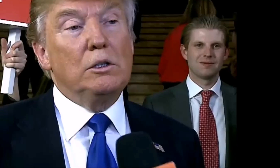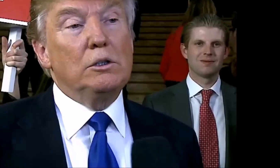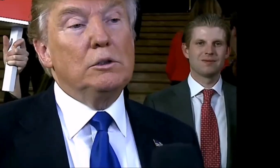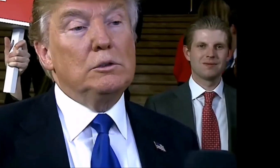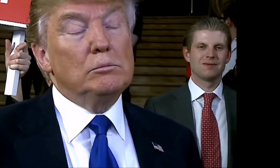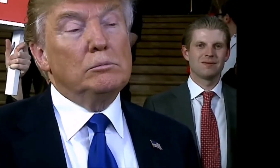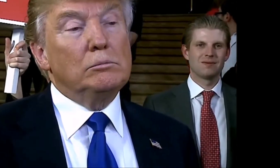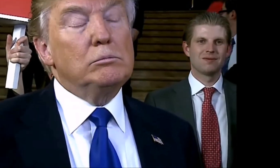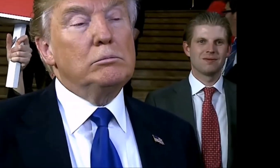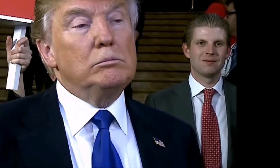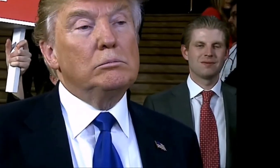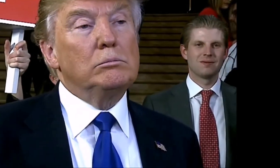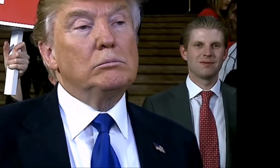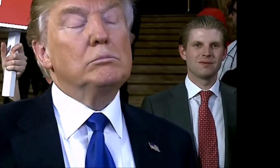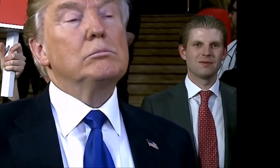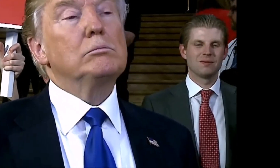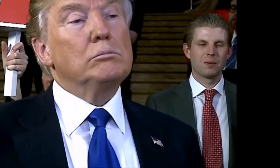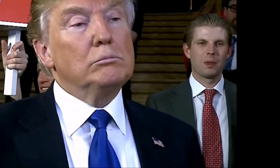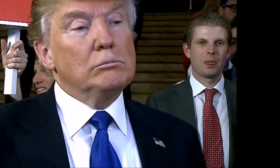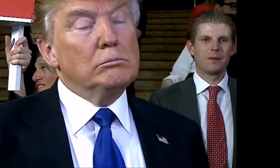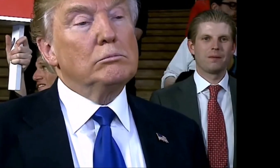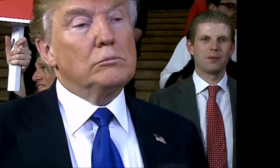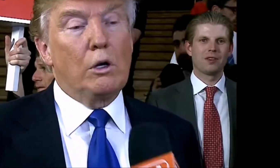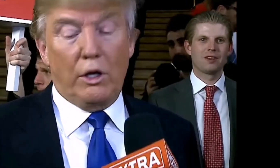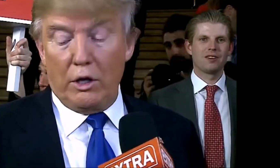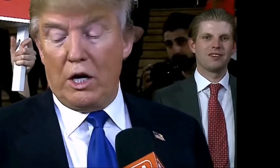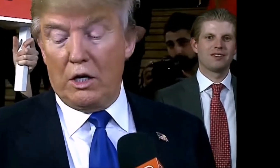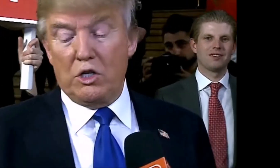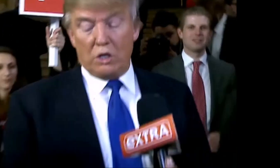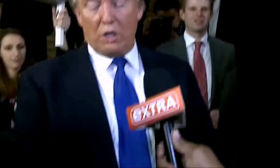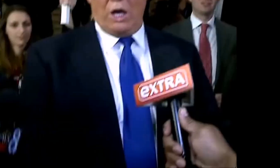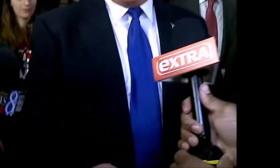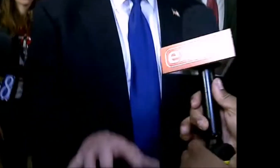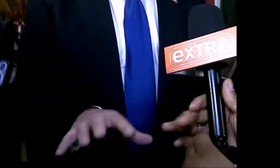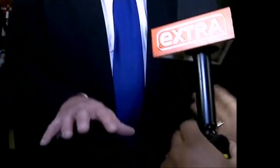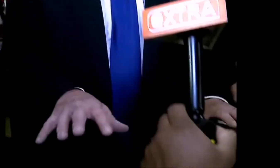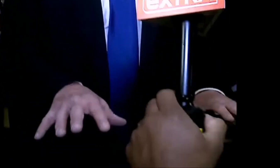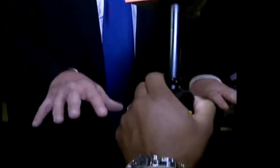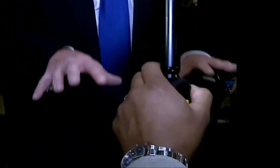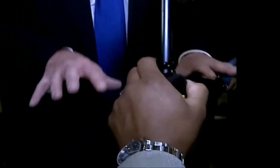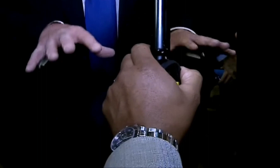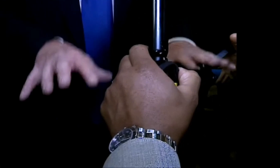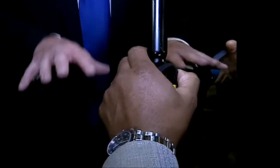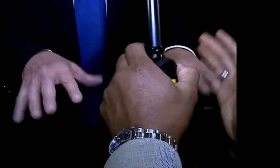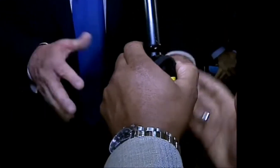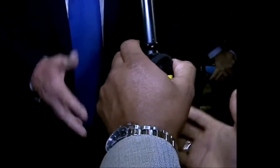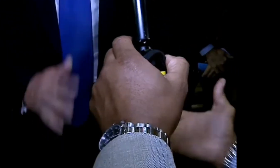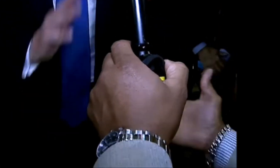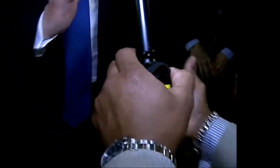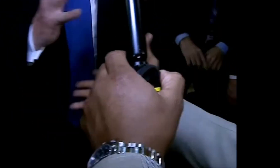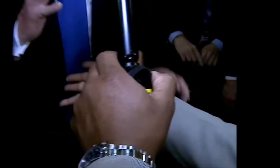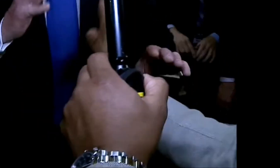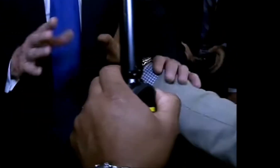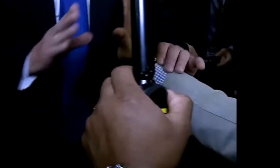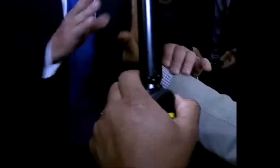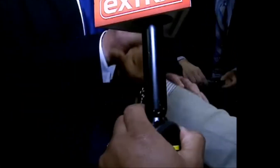And let's just talk about the hands, Mr. Trump. Look at these hands. These are the hands that hit a golf well, 285. Look, look, let me see. Look,